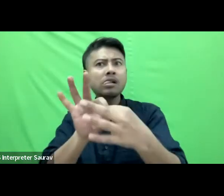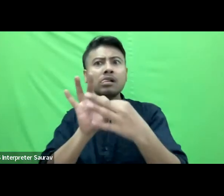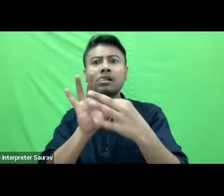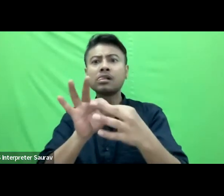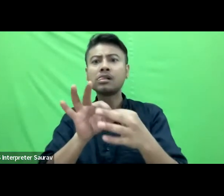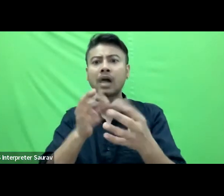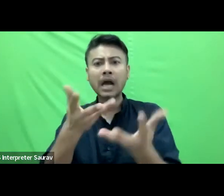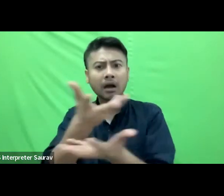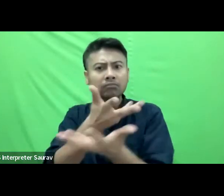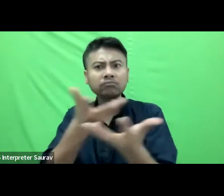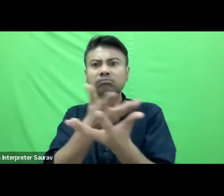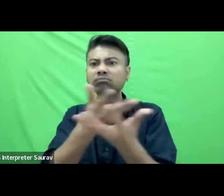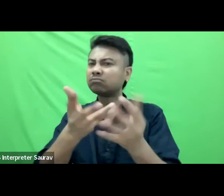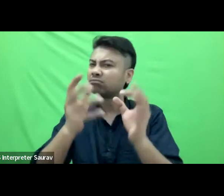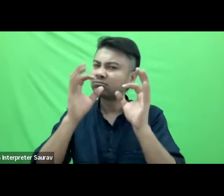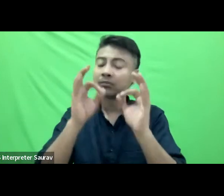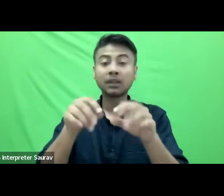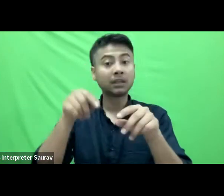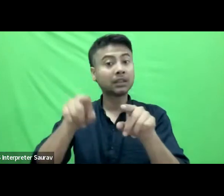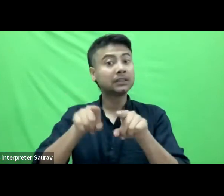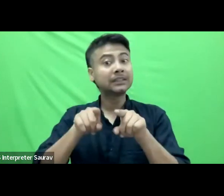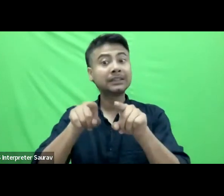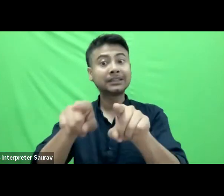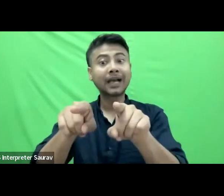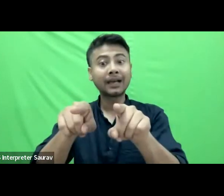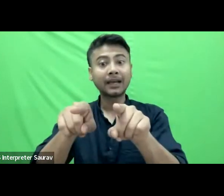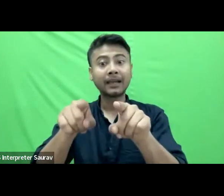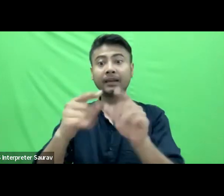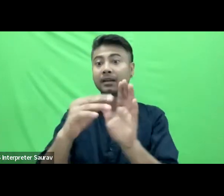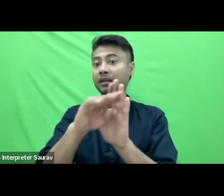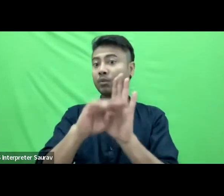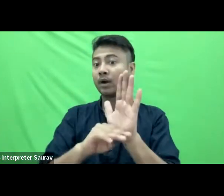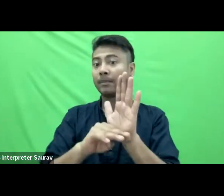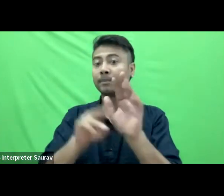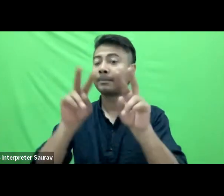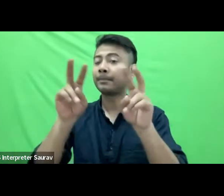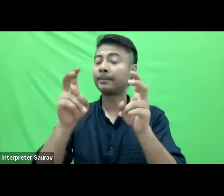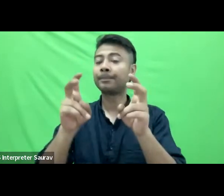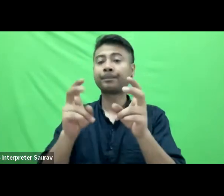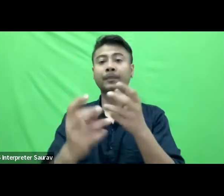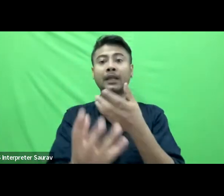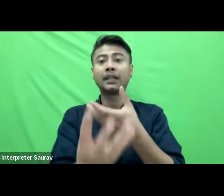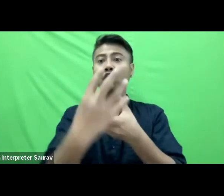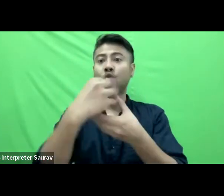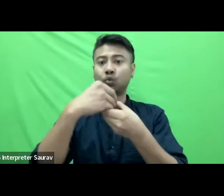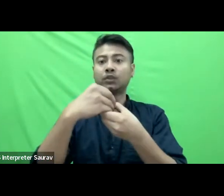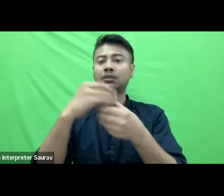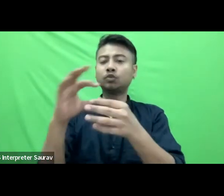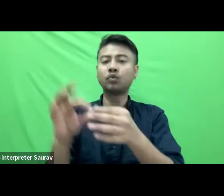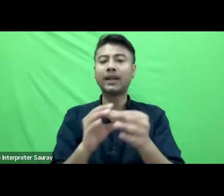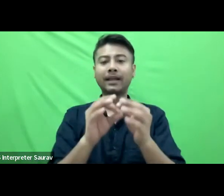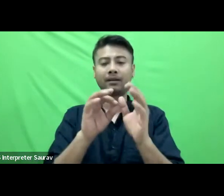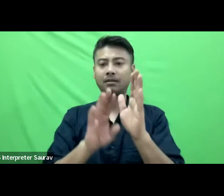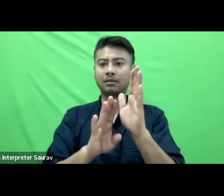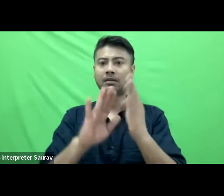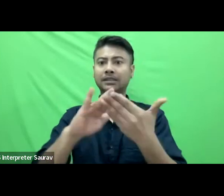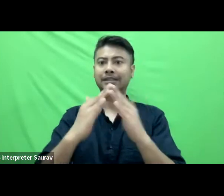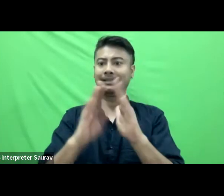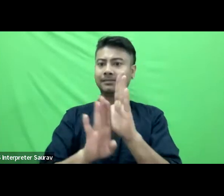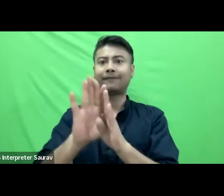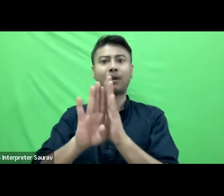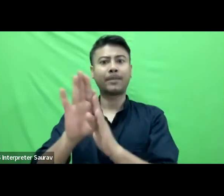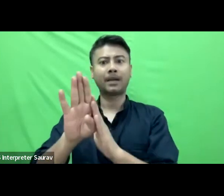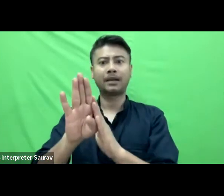This side event, Inclusive Urban Development, Accessibility as an Enabler for Reaching Underrepresented Groups of Persons with